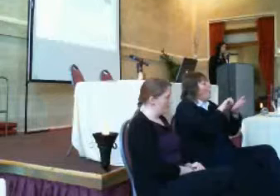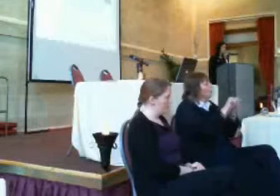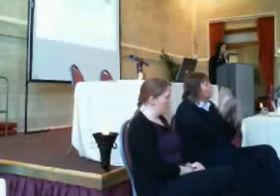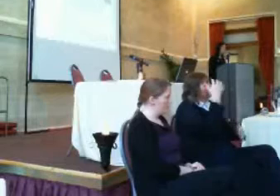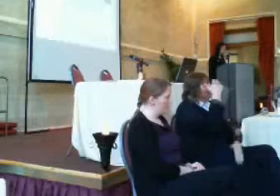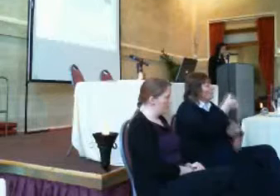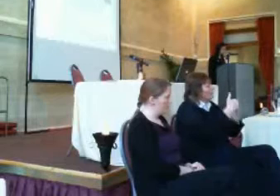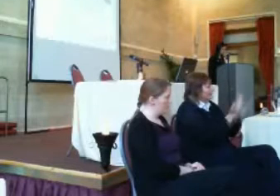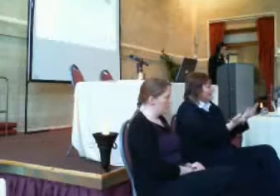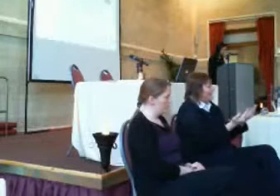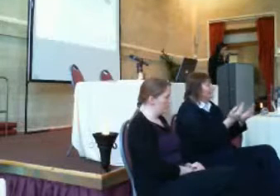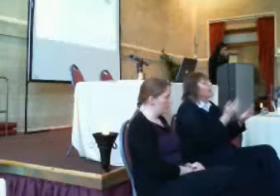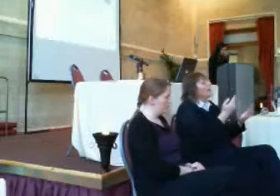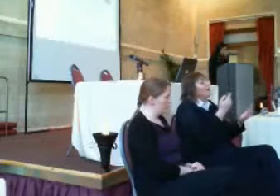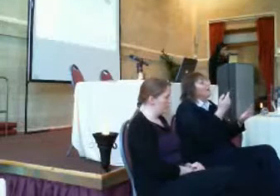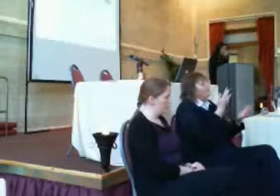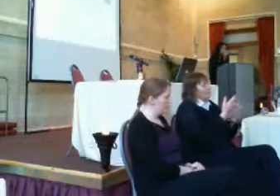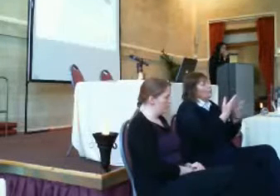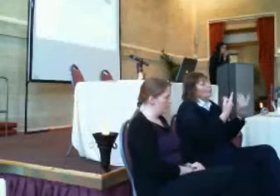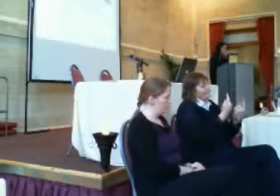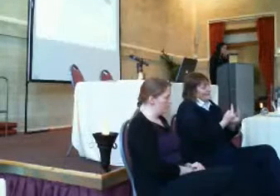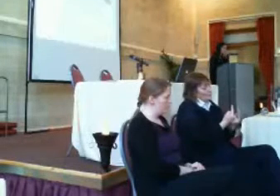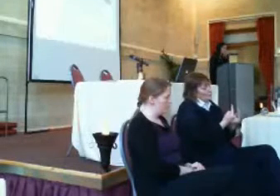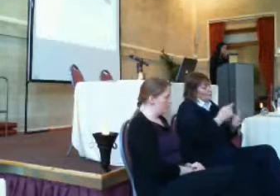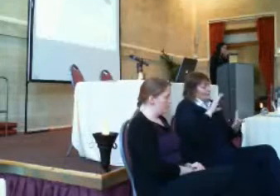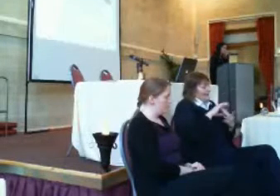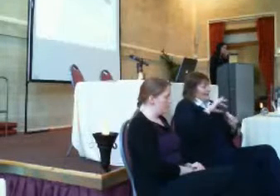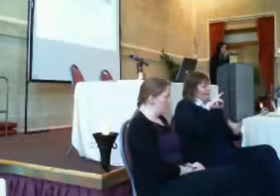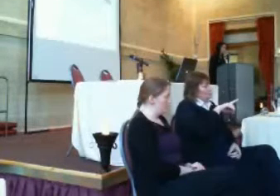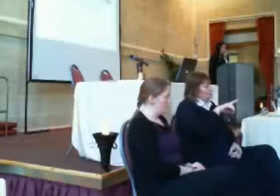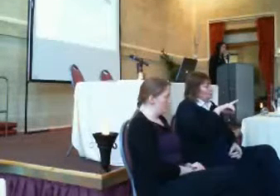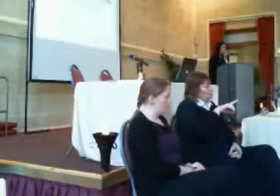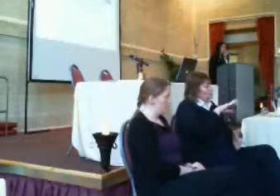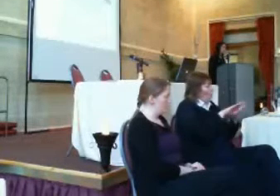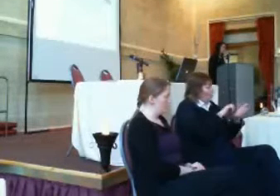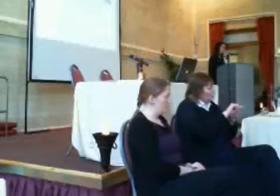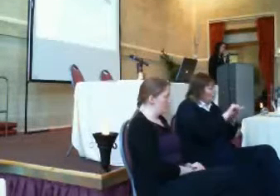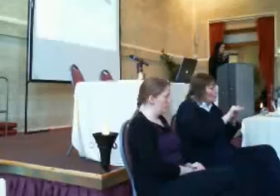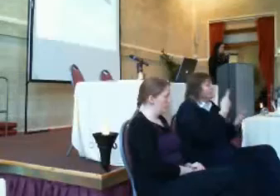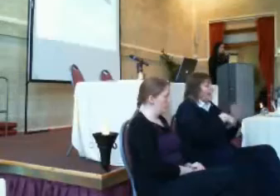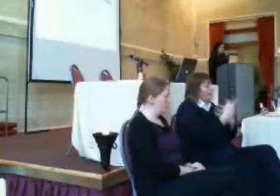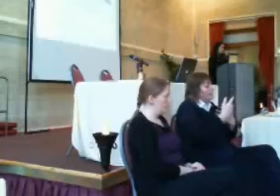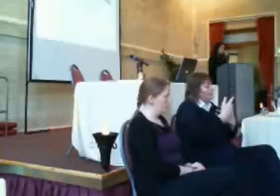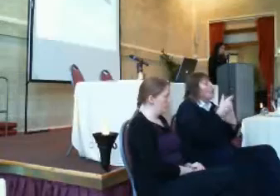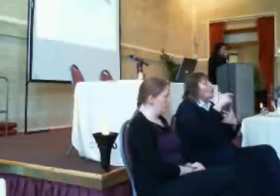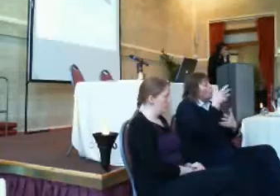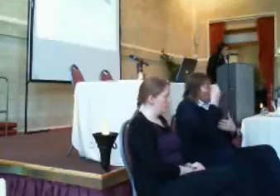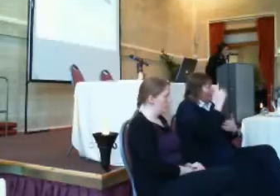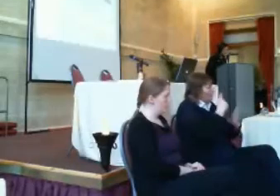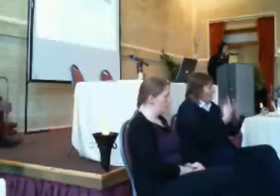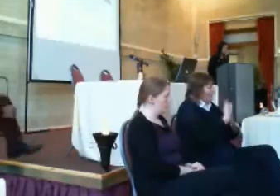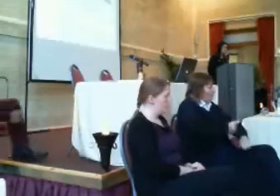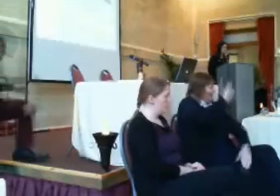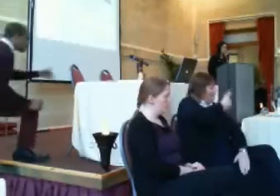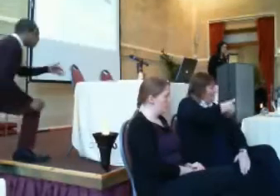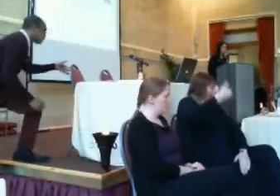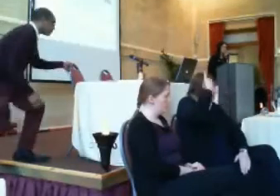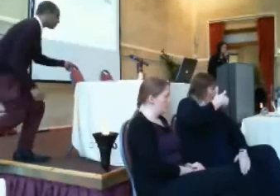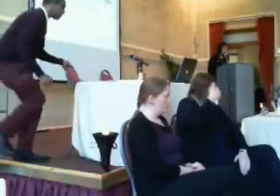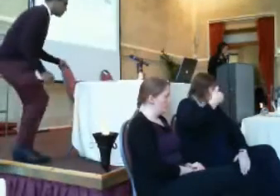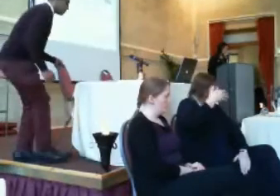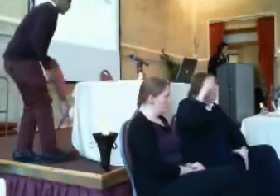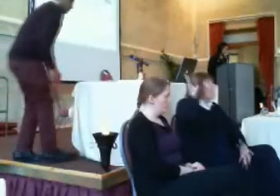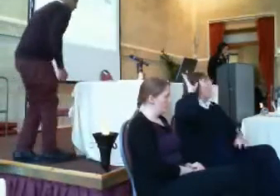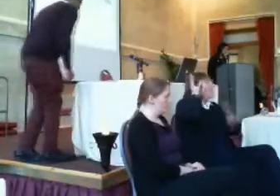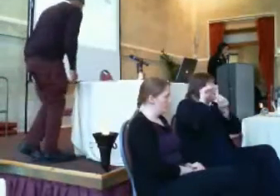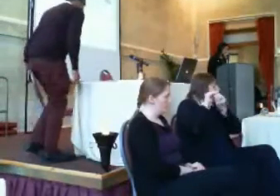that go with that in terms of learning the lessons of the past and making sure that we avoid any form of human